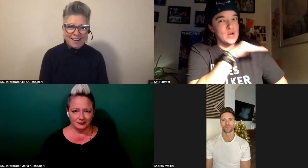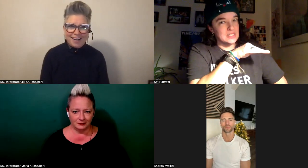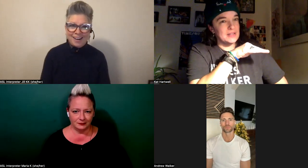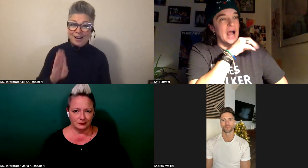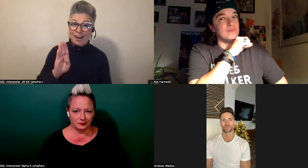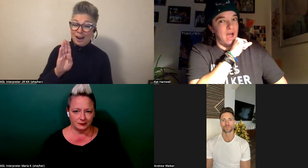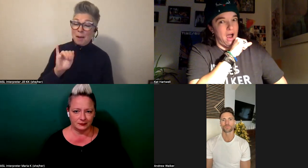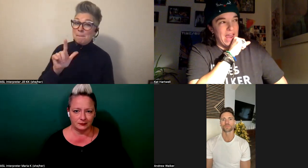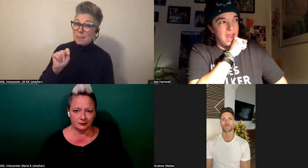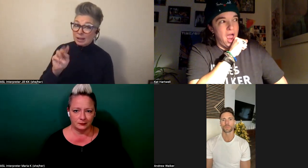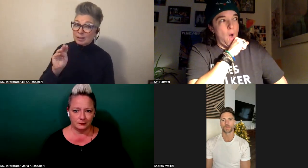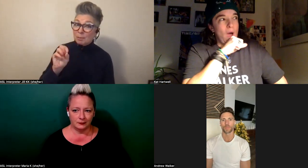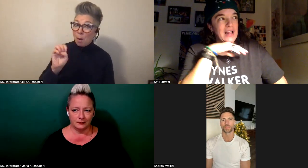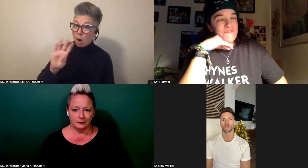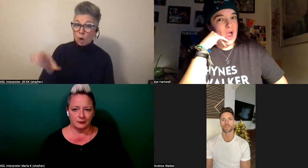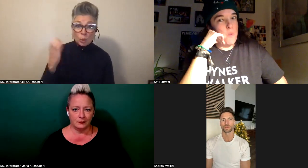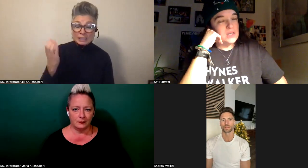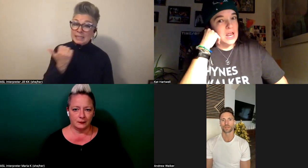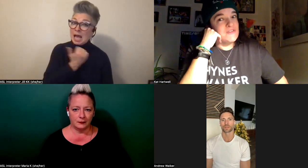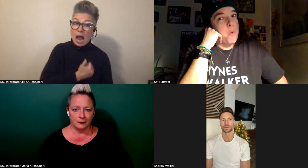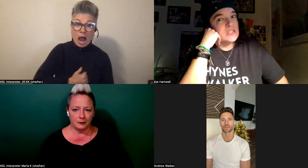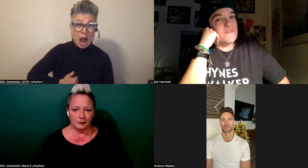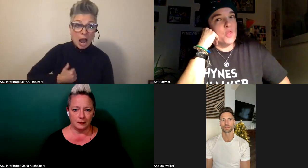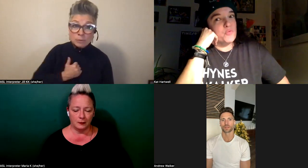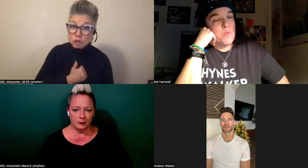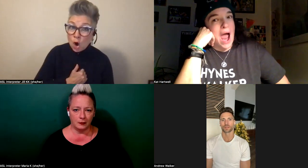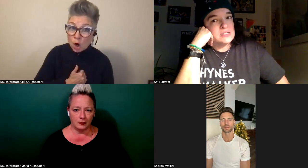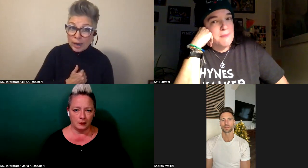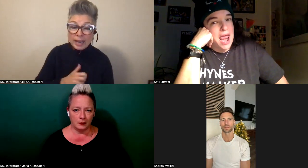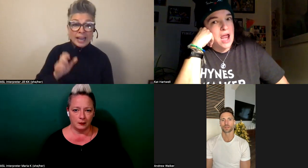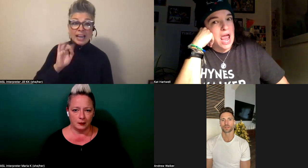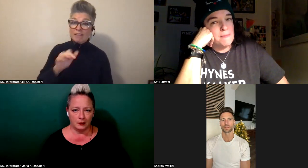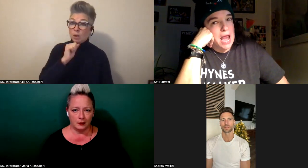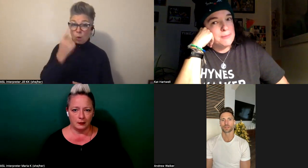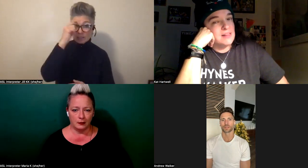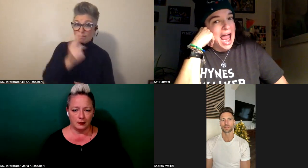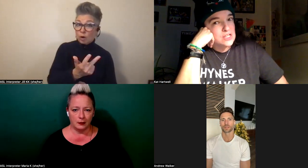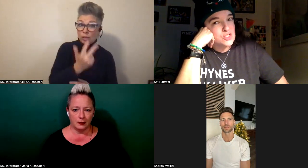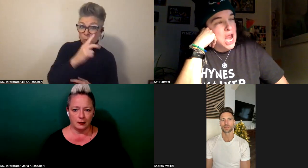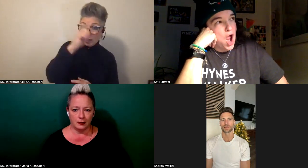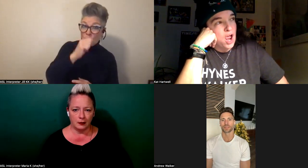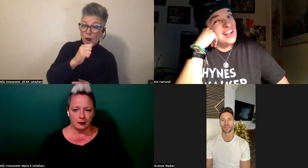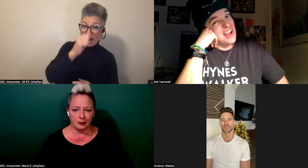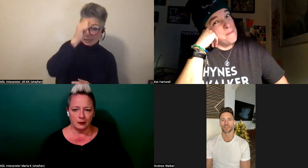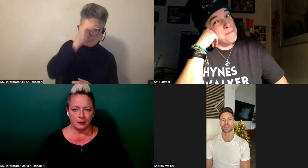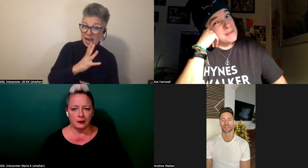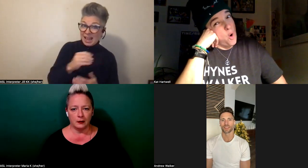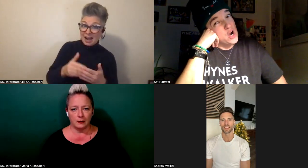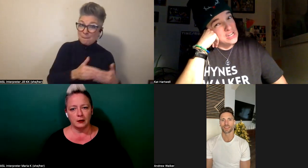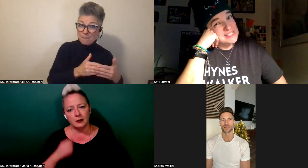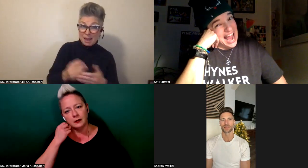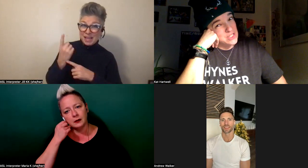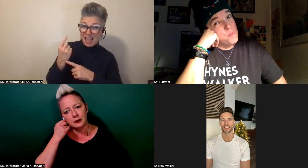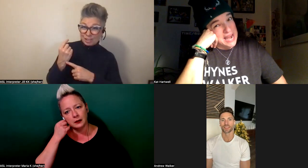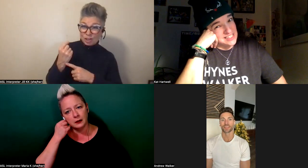Baltimore Christmas, I'm sorry. Well, if it wasn't for three white men and a baby last year,